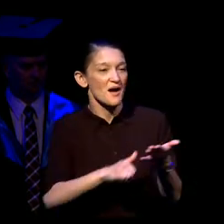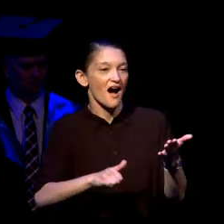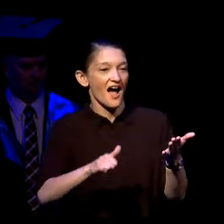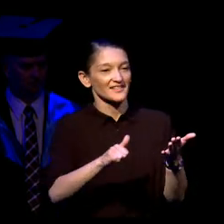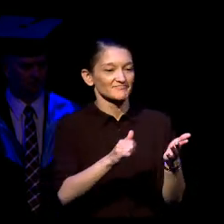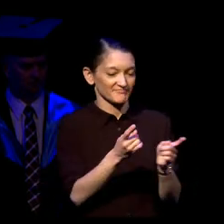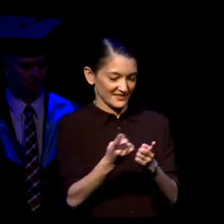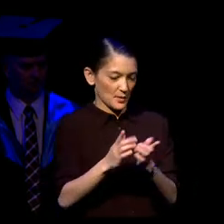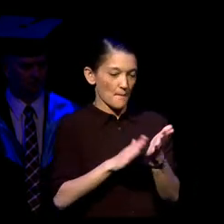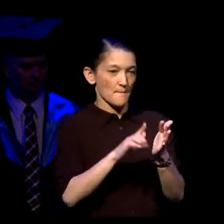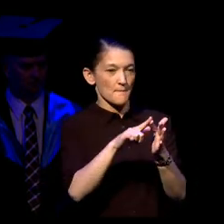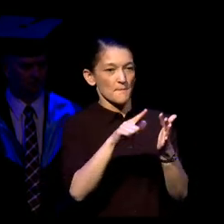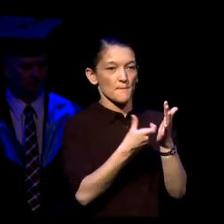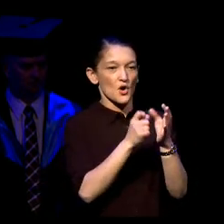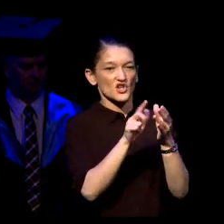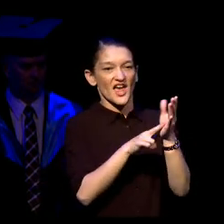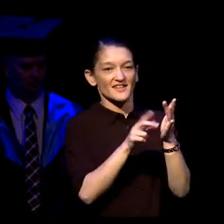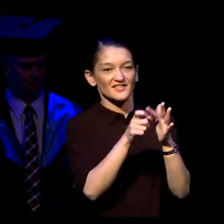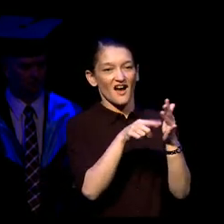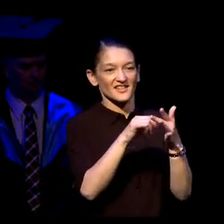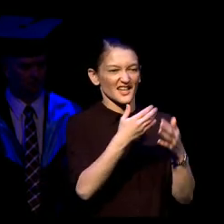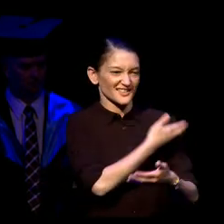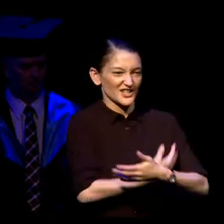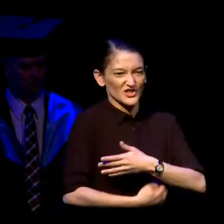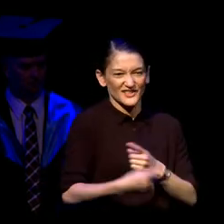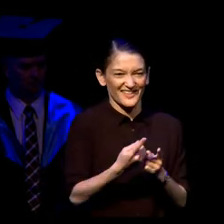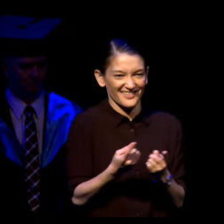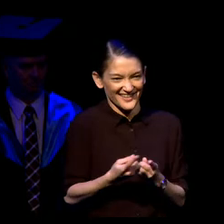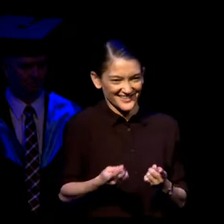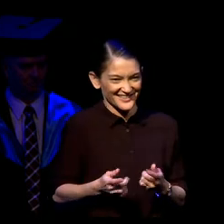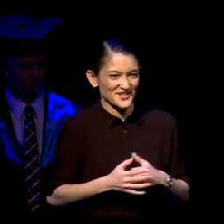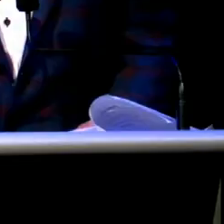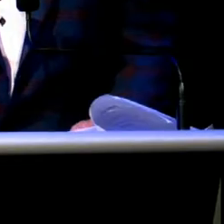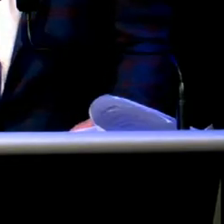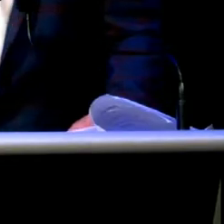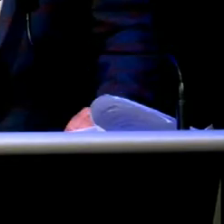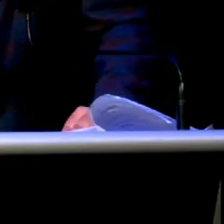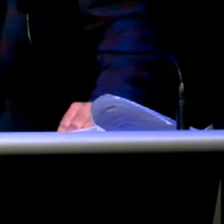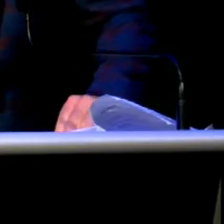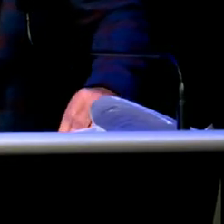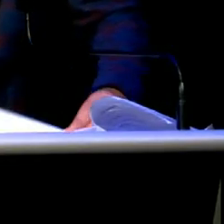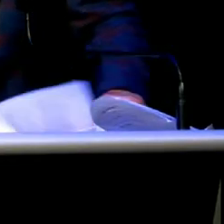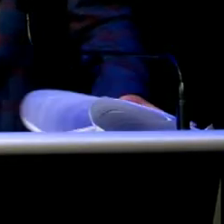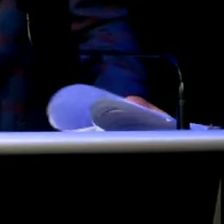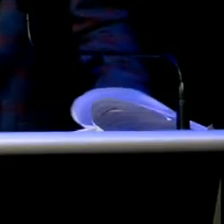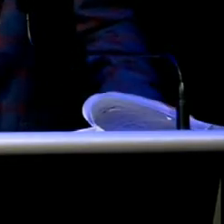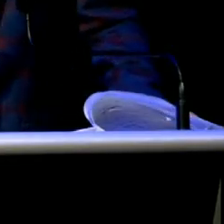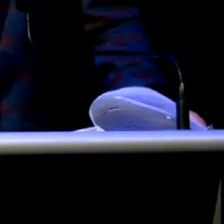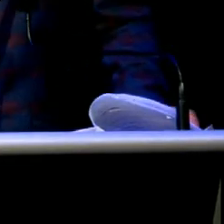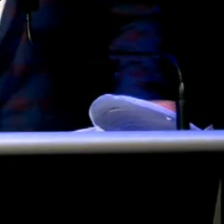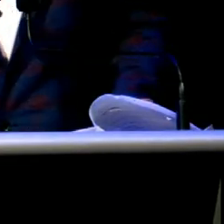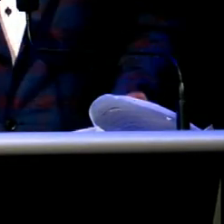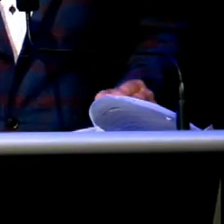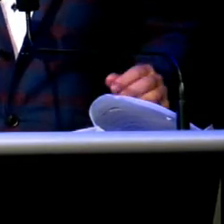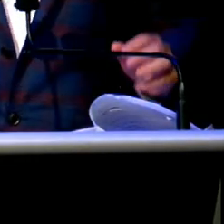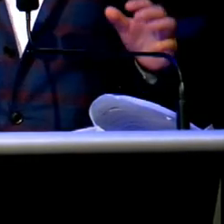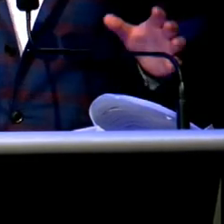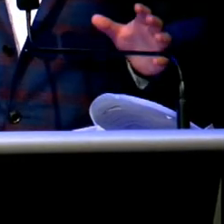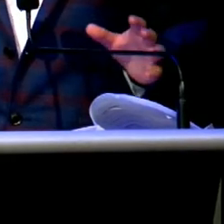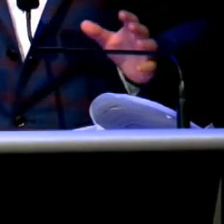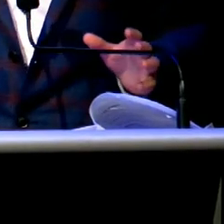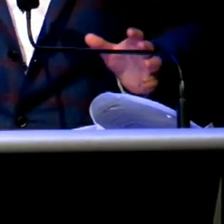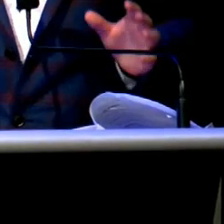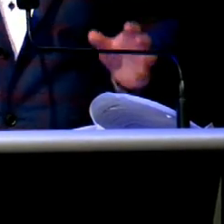52 cents each. I would then sell it back to the Chinese for $10 each. Really good. Highly recommended. I was having